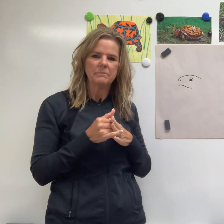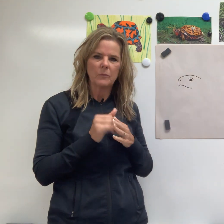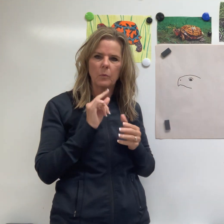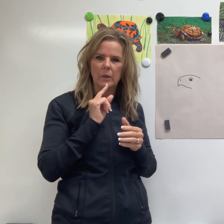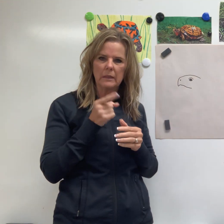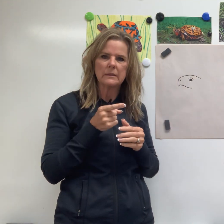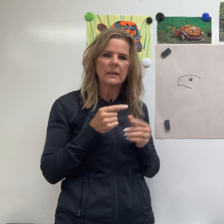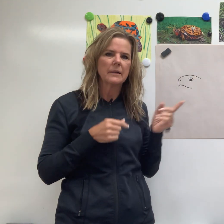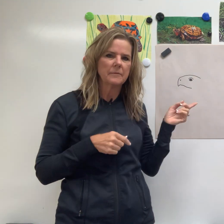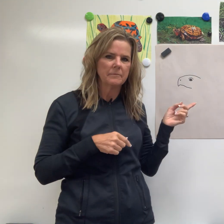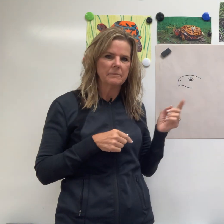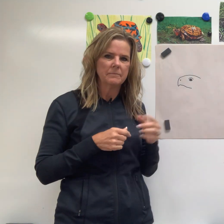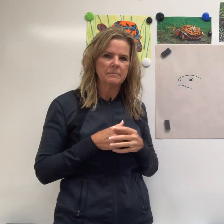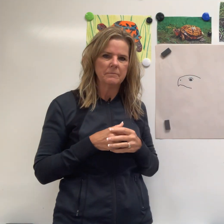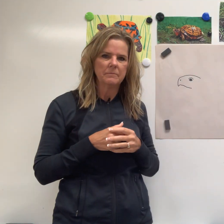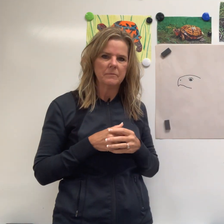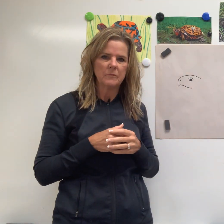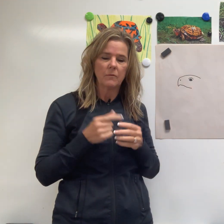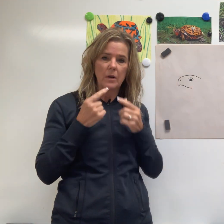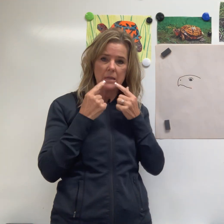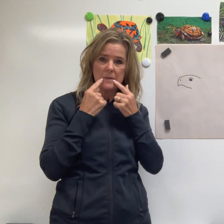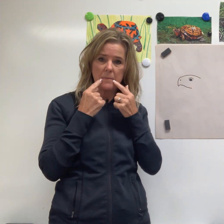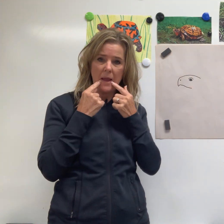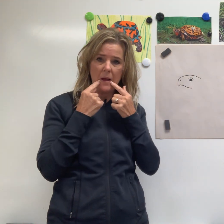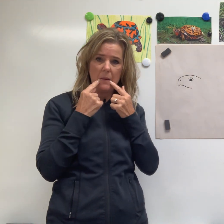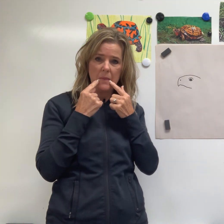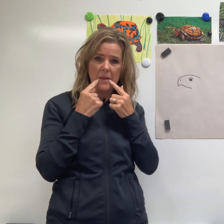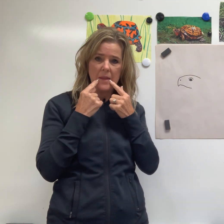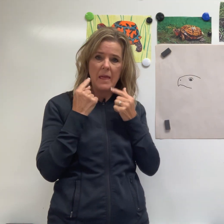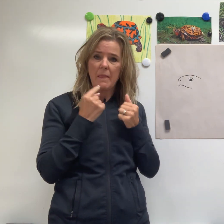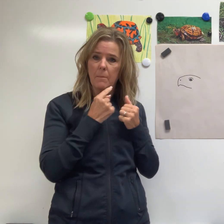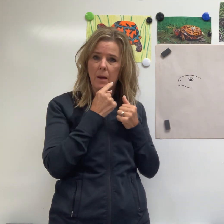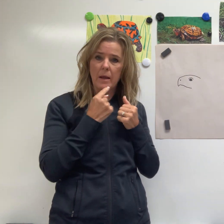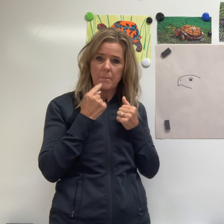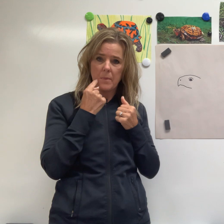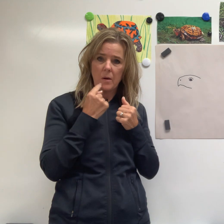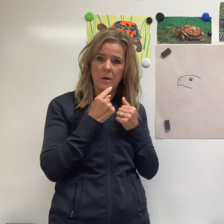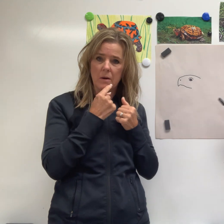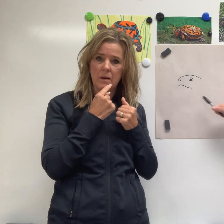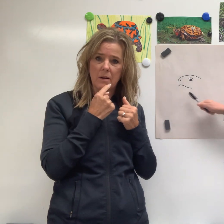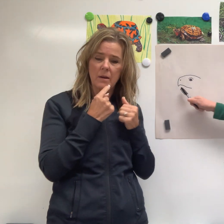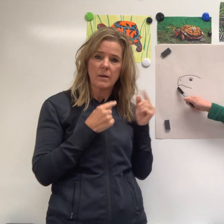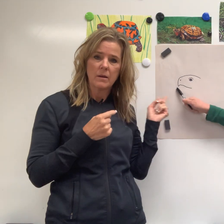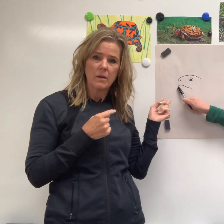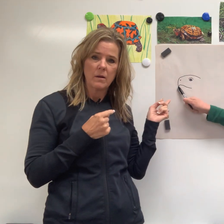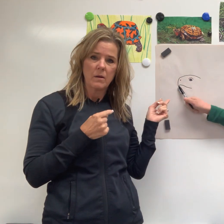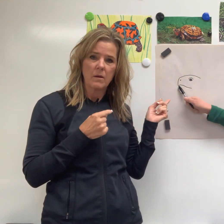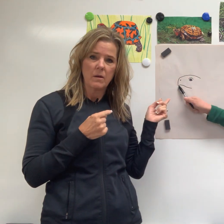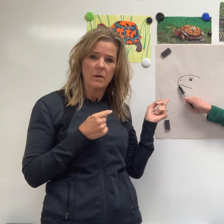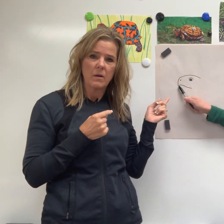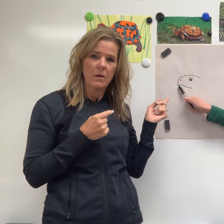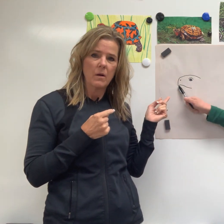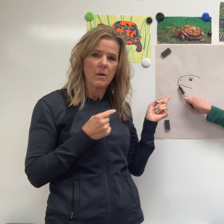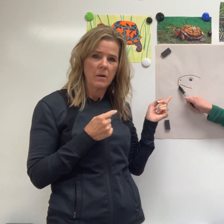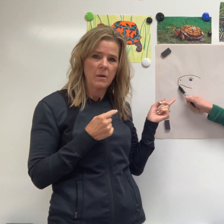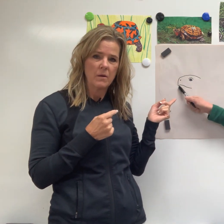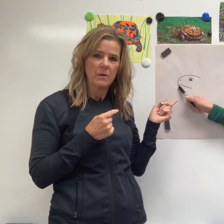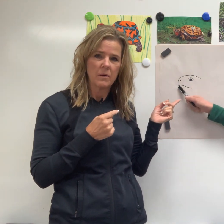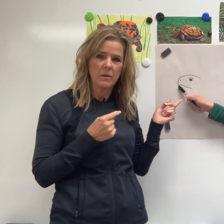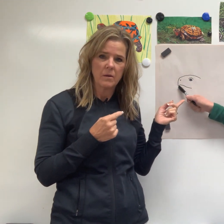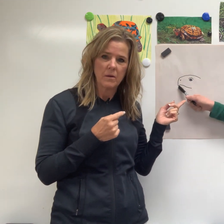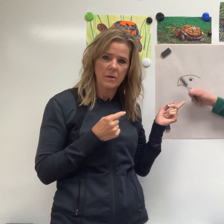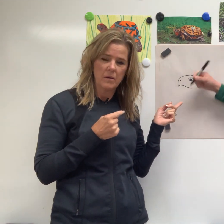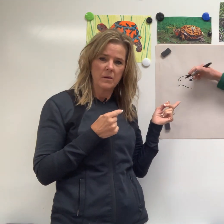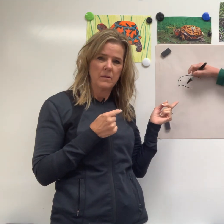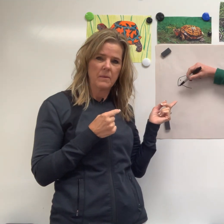detail too. Now for his mouth, for the bottom part of his mouth, we're going to start not at the very tip of that